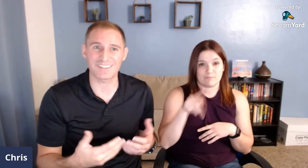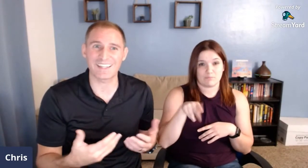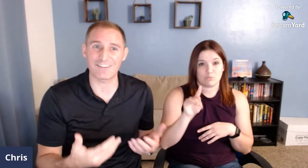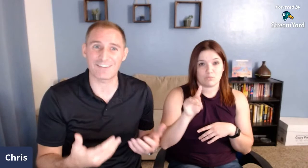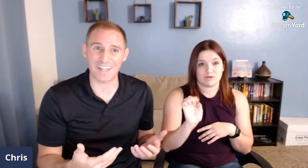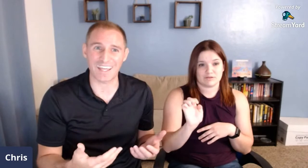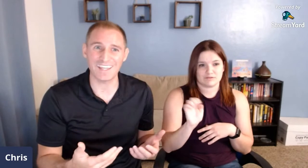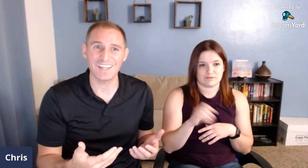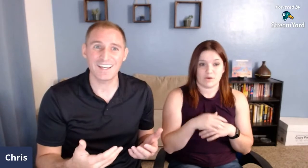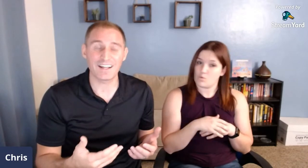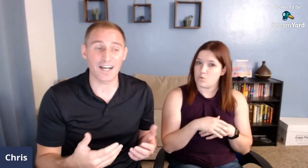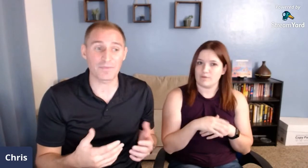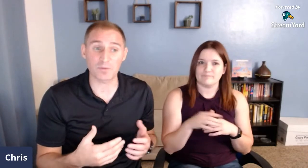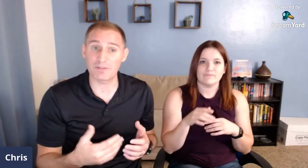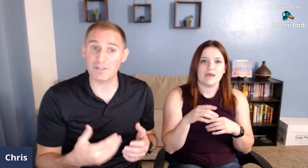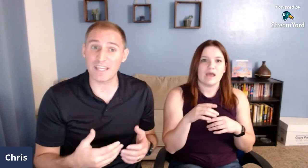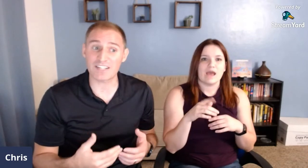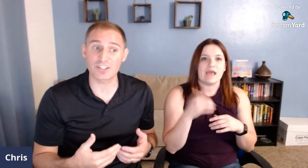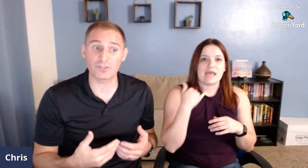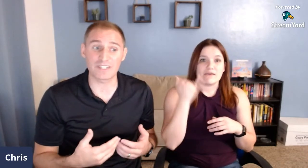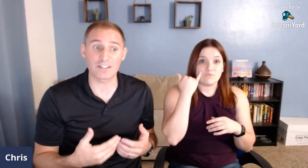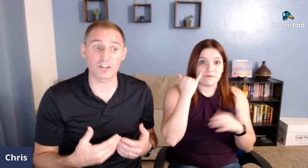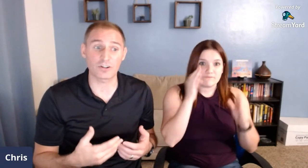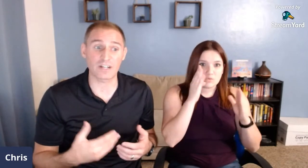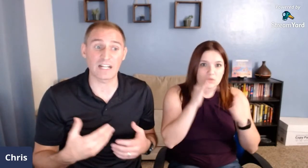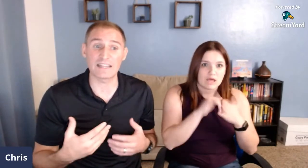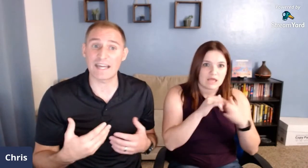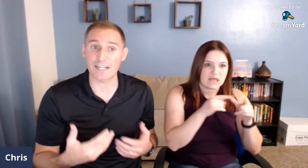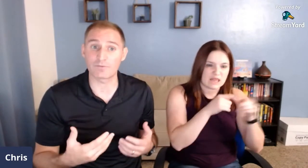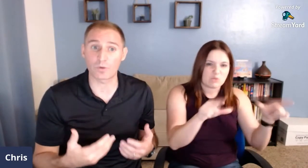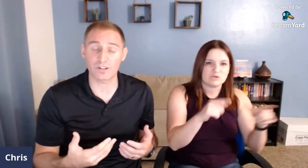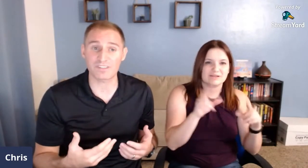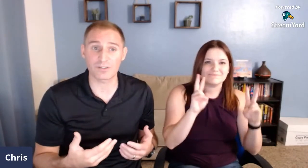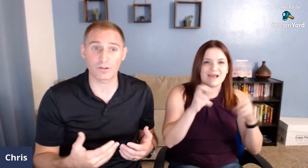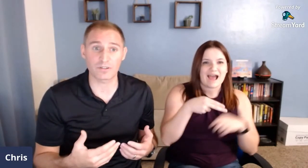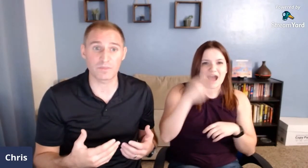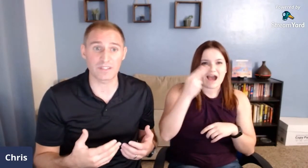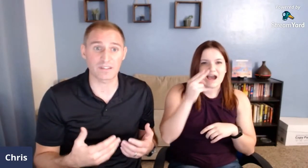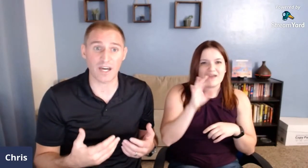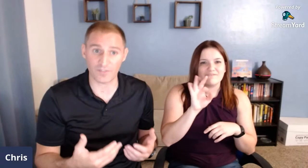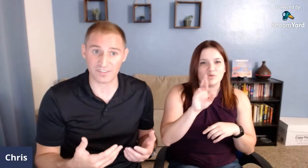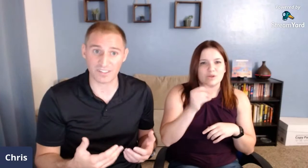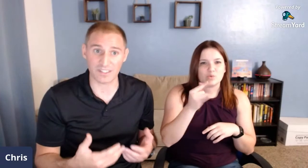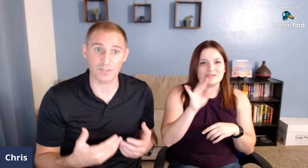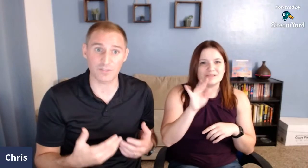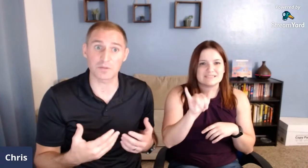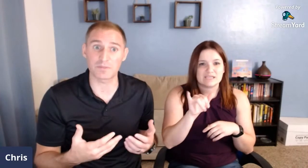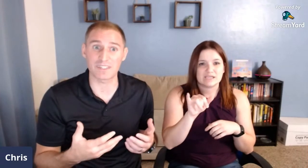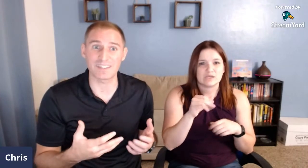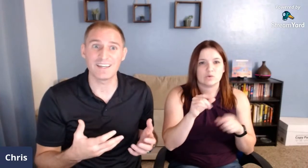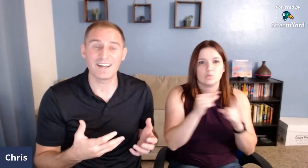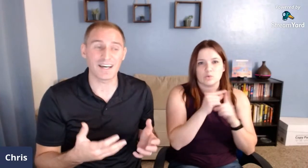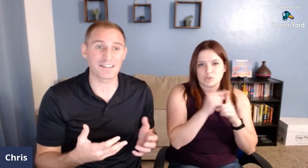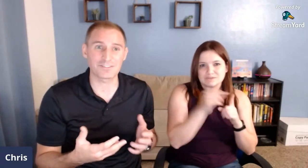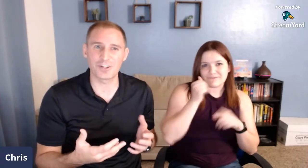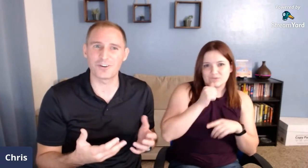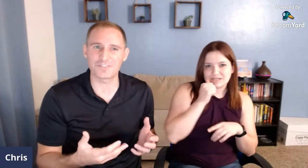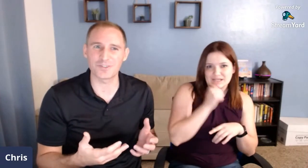is used every day, then we really actually don't need to learn a lot of words in order to be conversant, to be able to